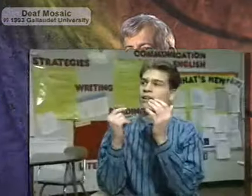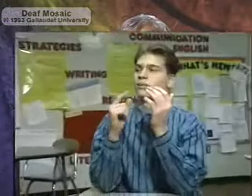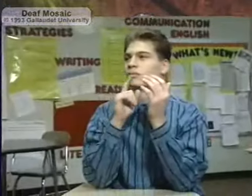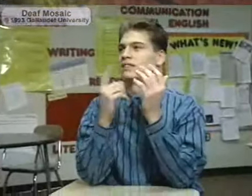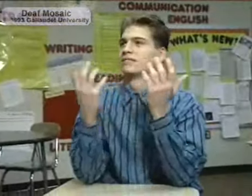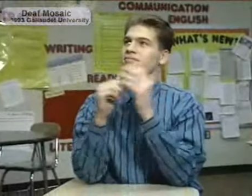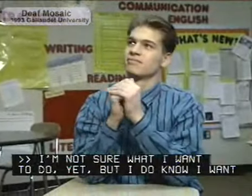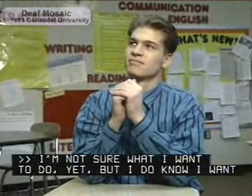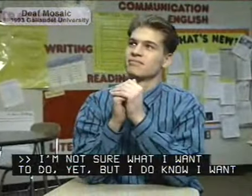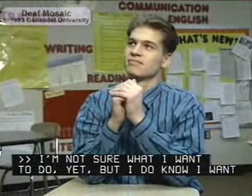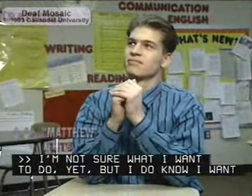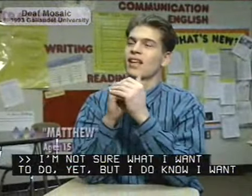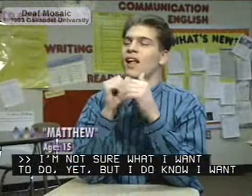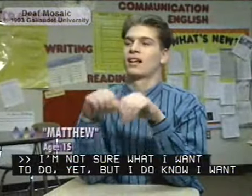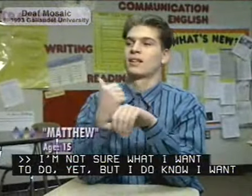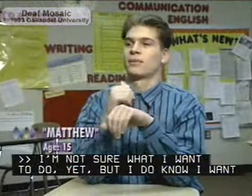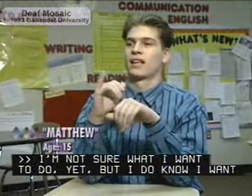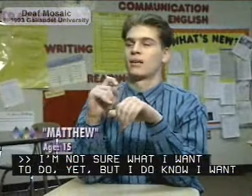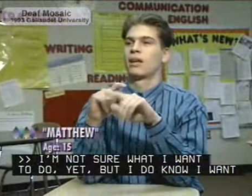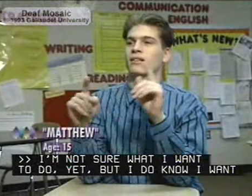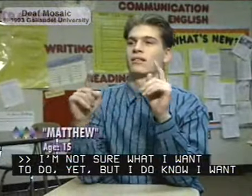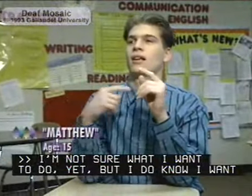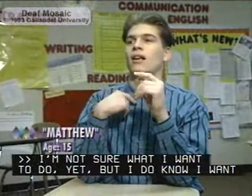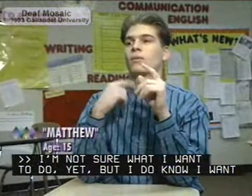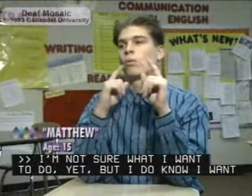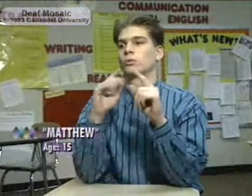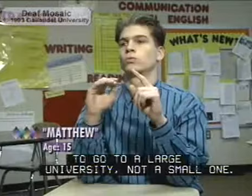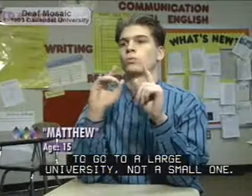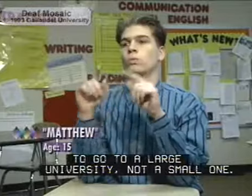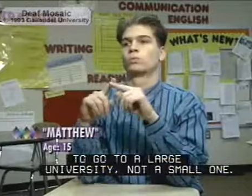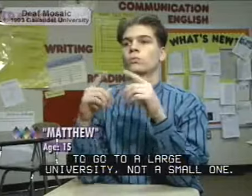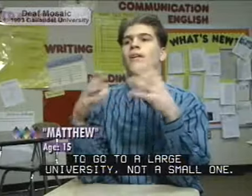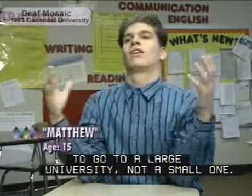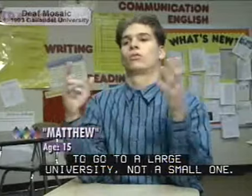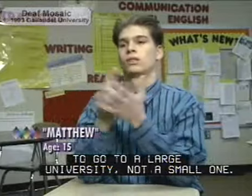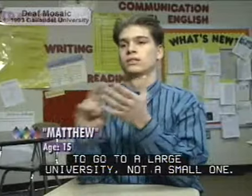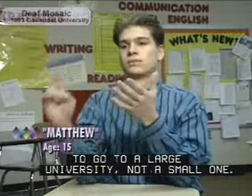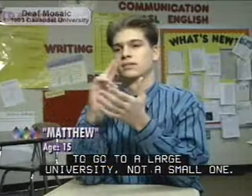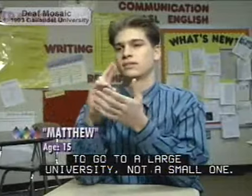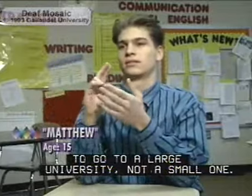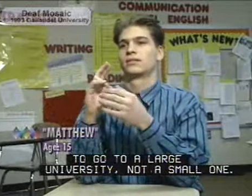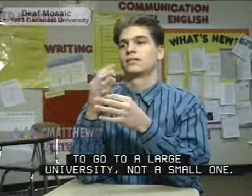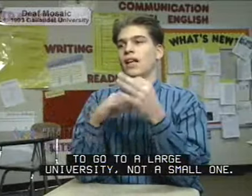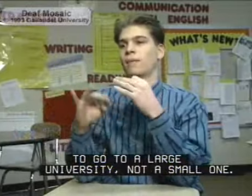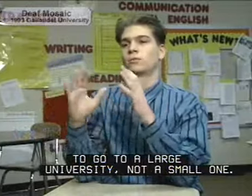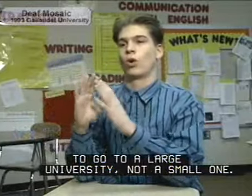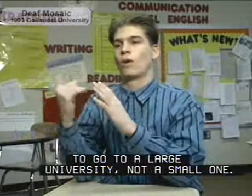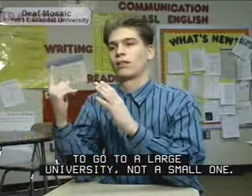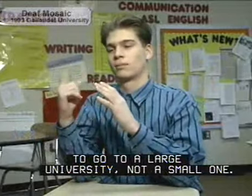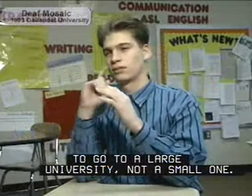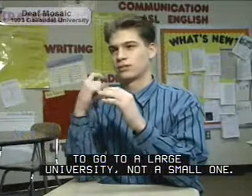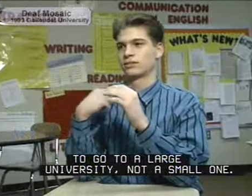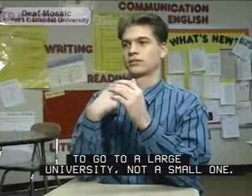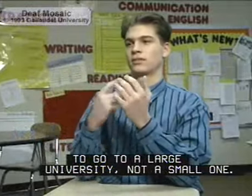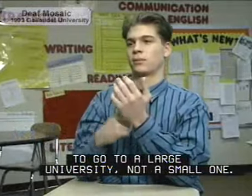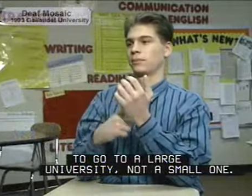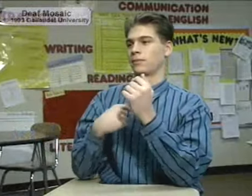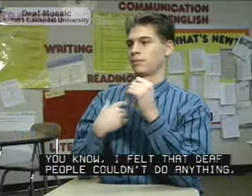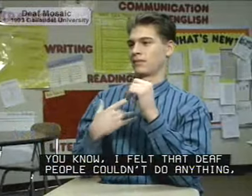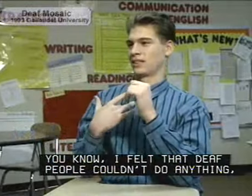I'm not sure what I want to do yet, but I do know I want to go to a large university, not a small one. You know, I felt that